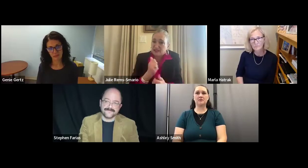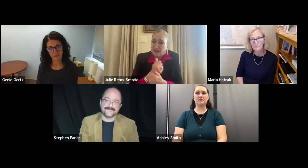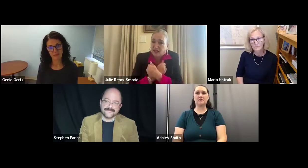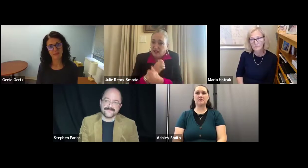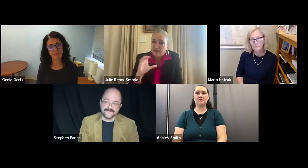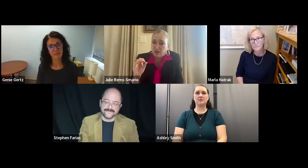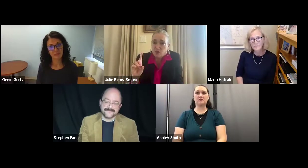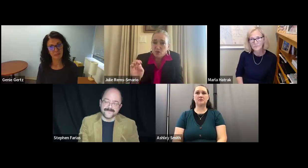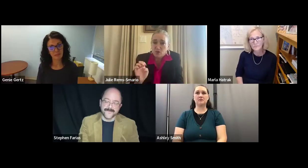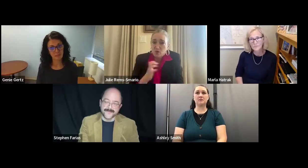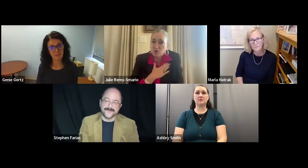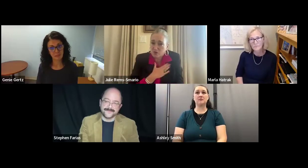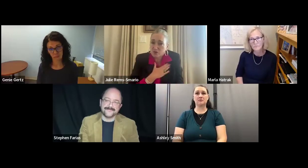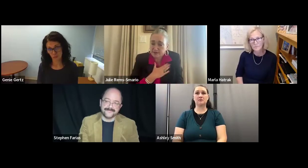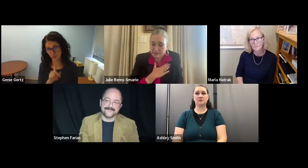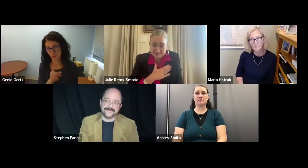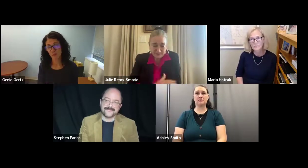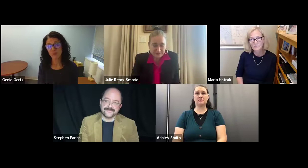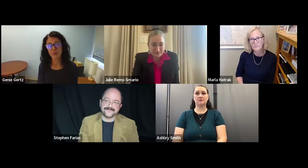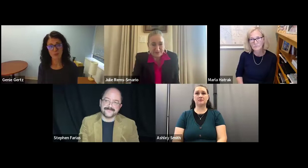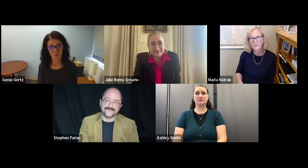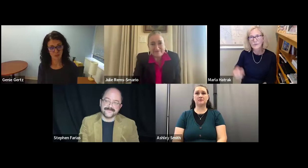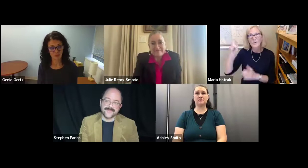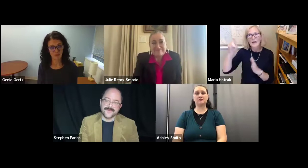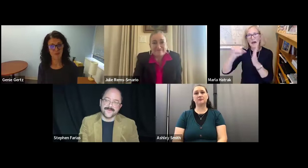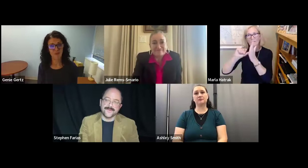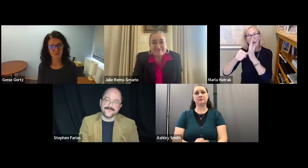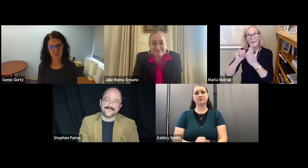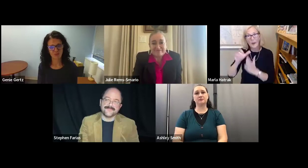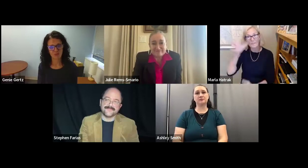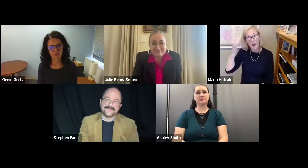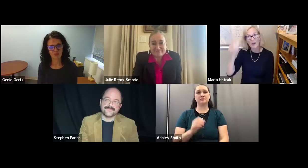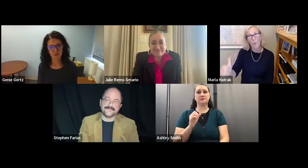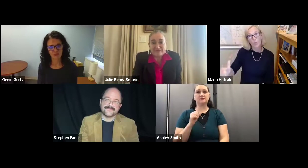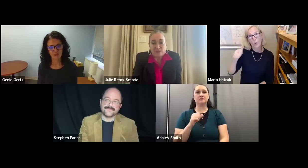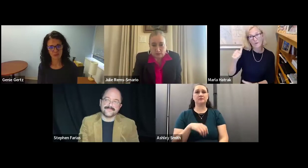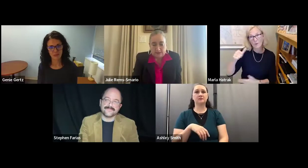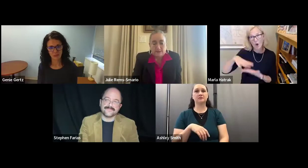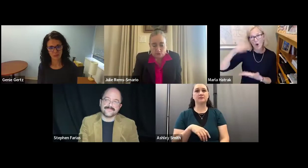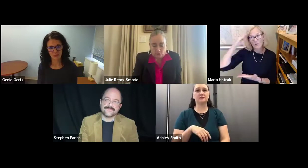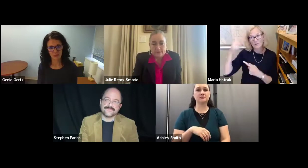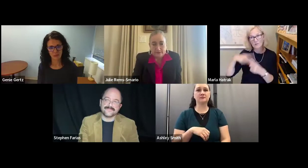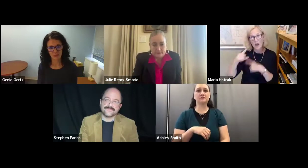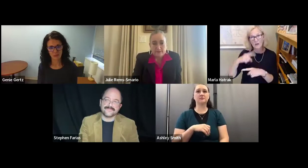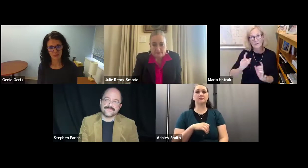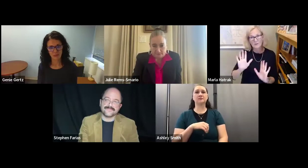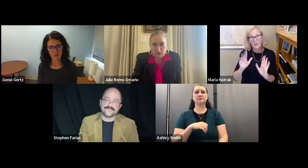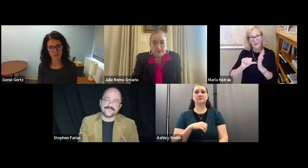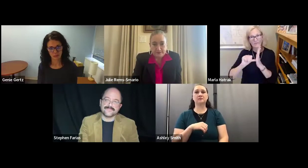that's what it is. Language is love. Language is love. And I want to also emphasize Marla saying